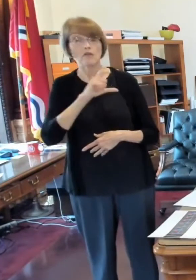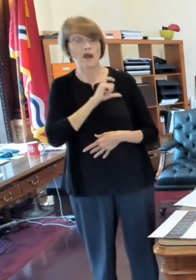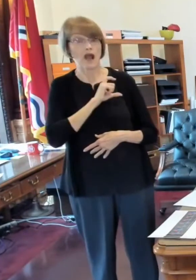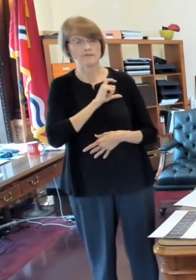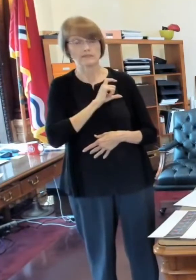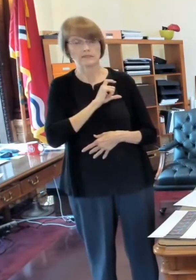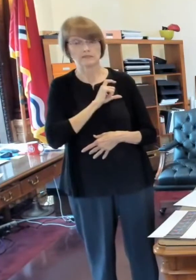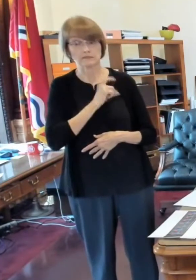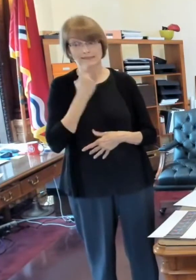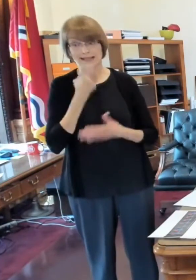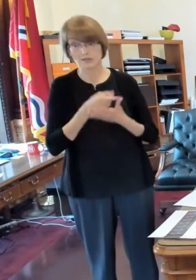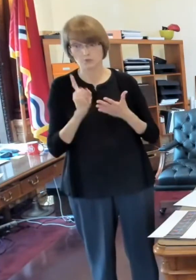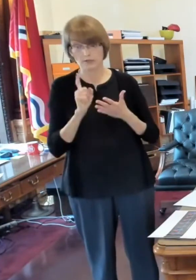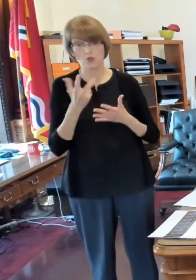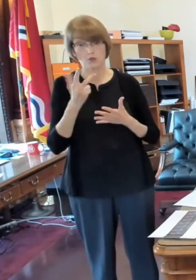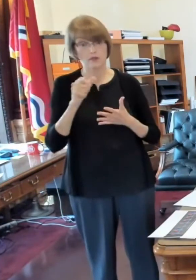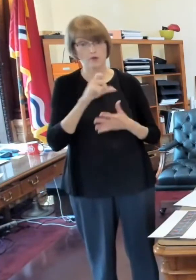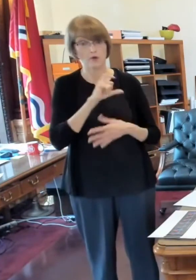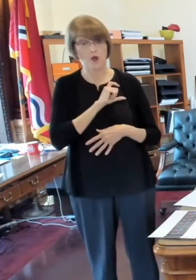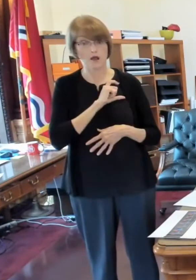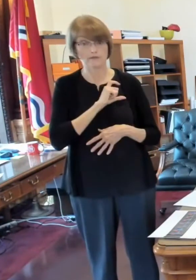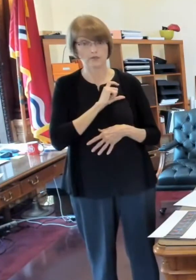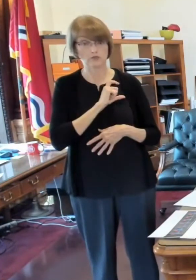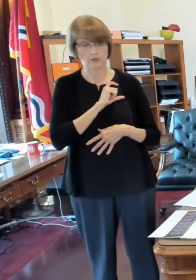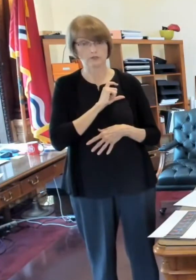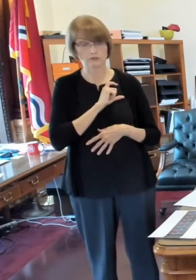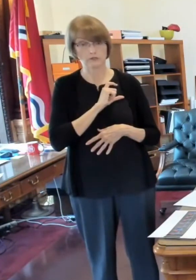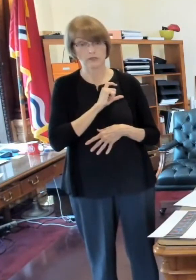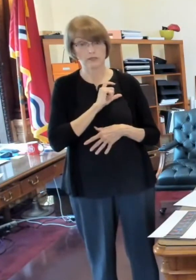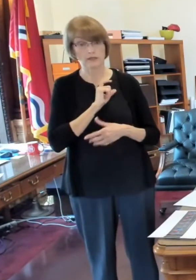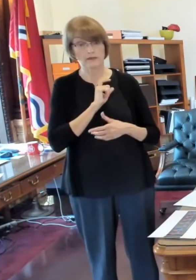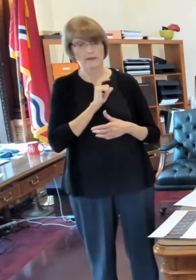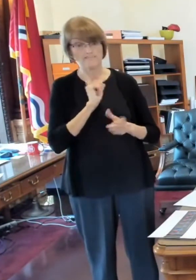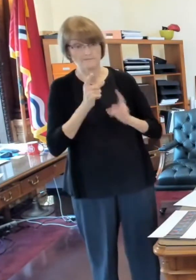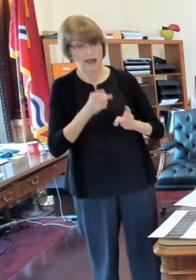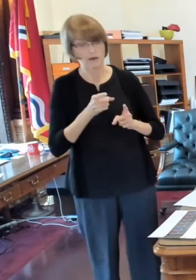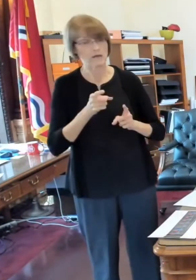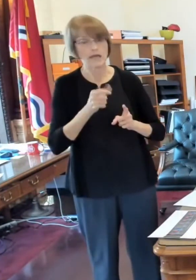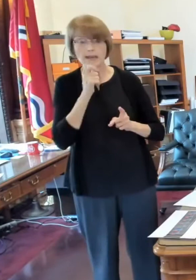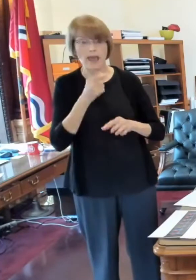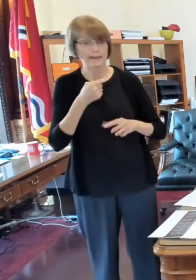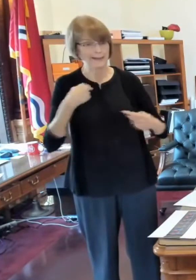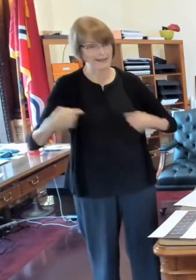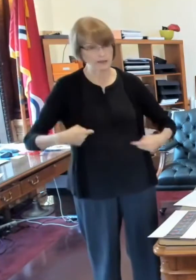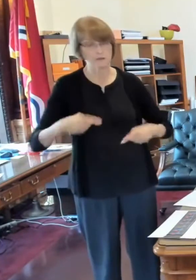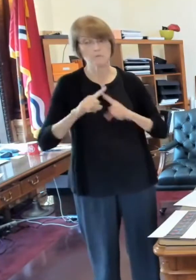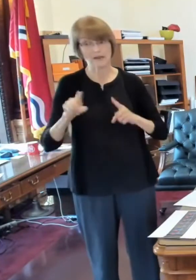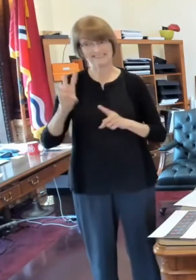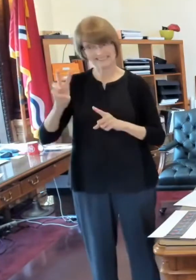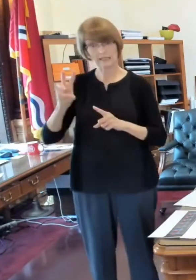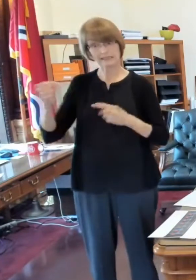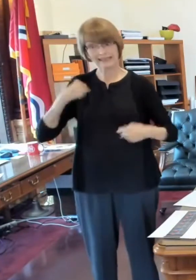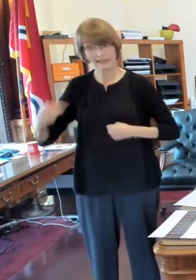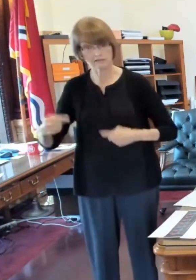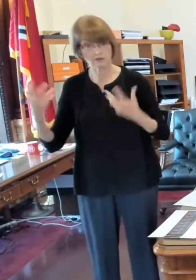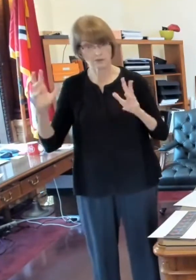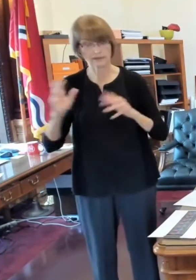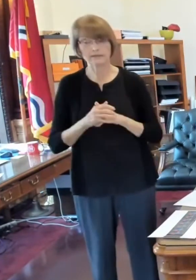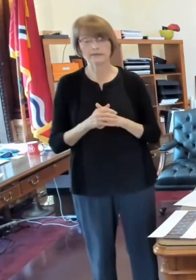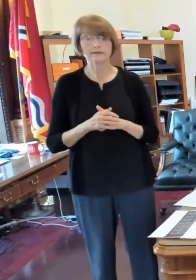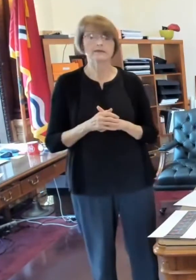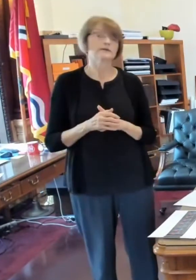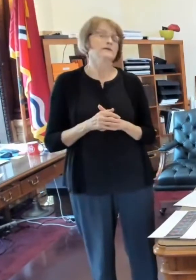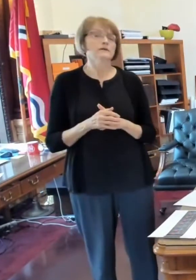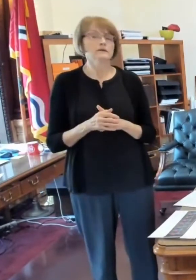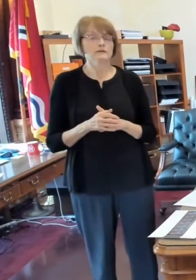officers. Just last weekend, we had 3 other officers who were fired upon. And, you know, we continue to see this, and I guess I bring it up just